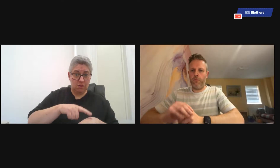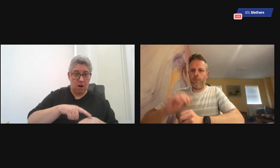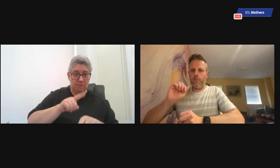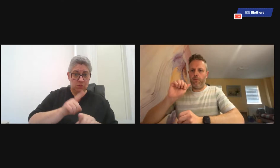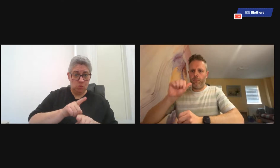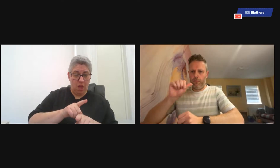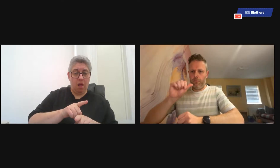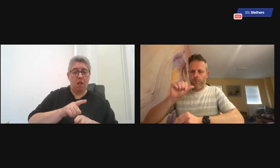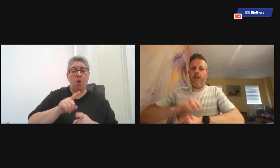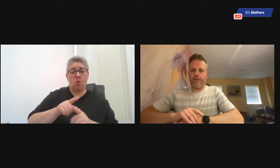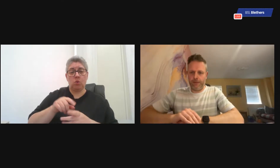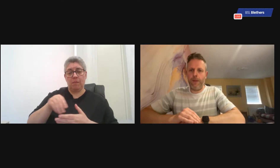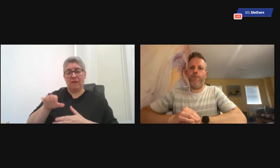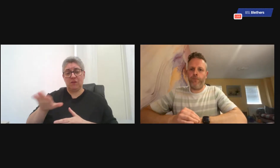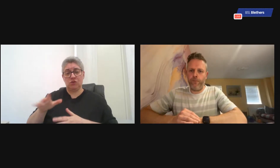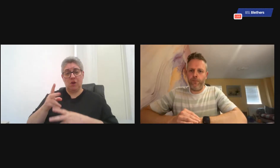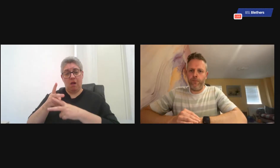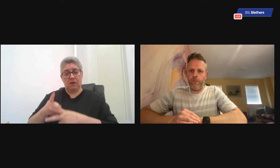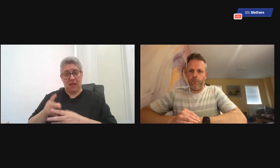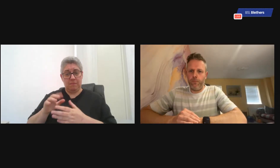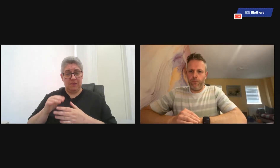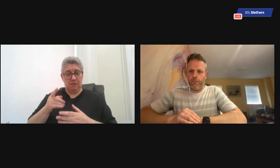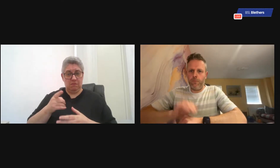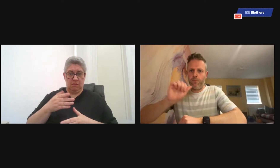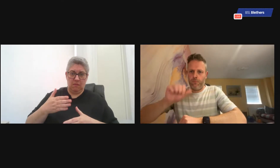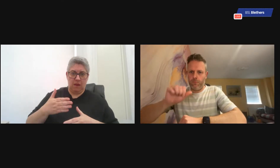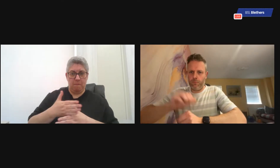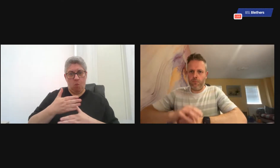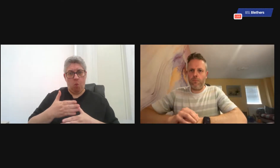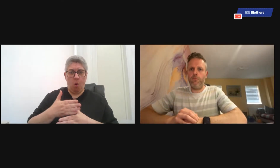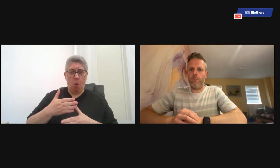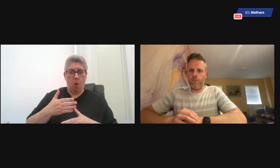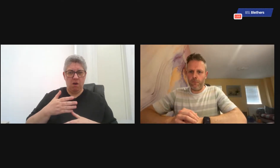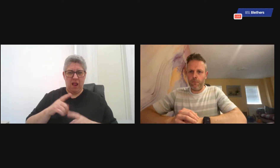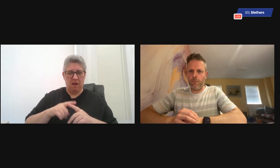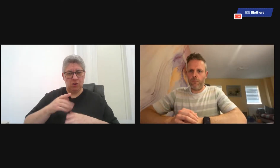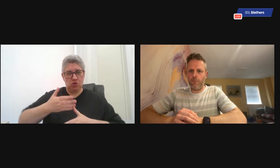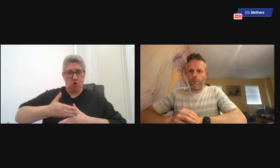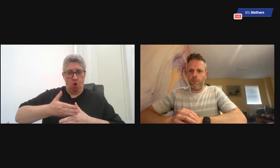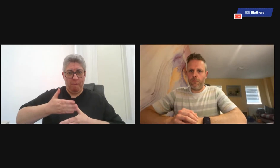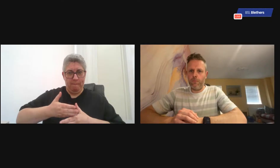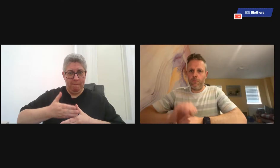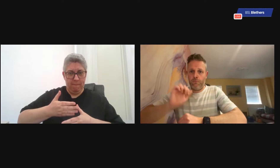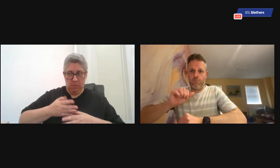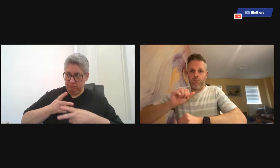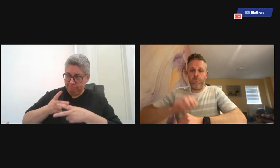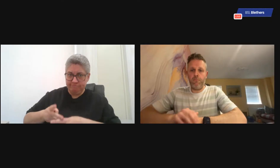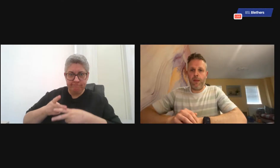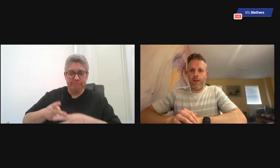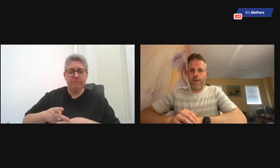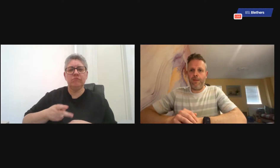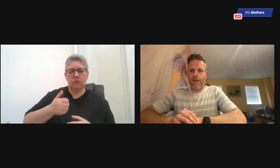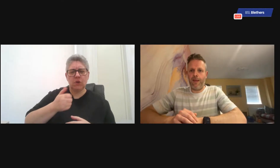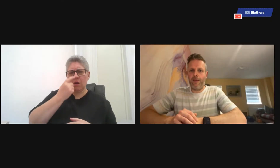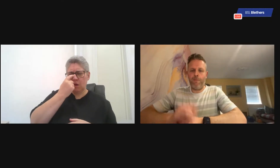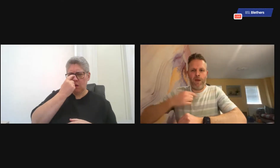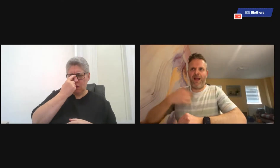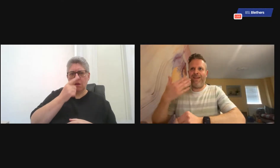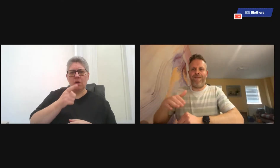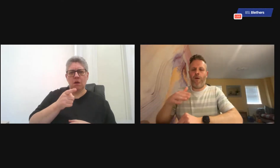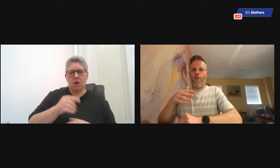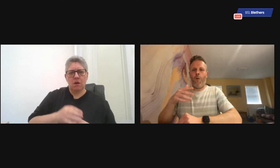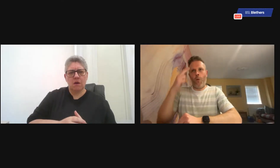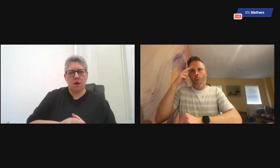I also get money for the child. Okay, so an allowance for the child and a sort of wage for you. So it's kind of